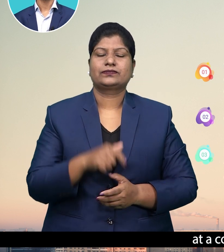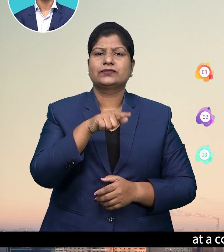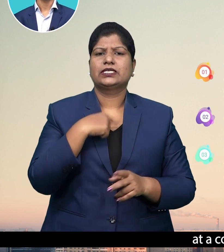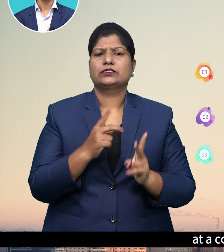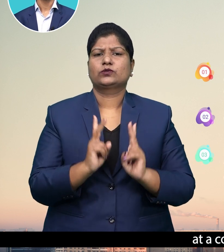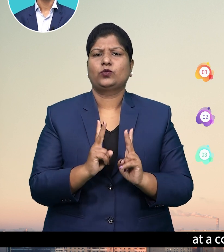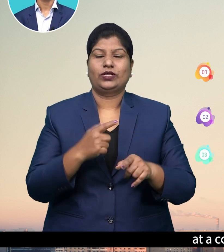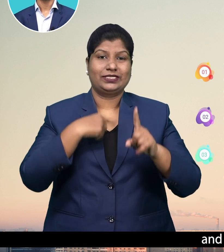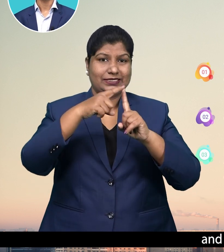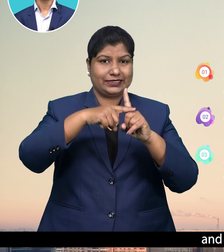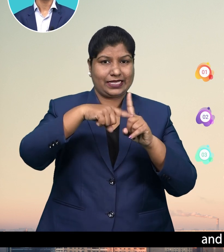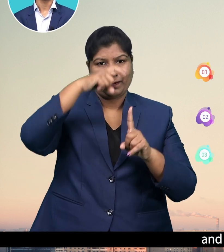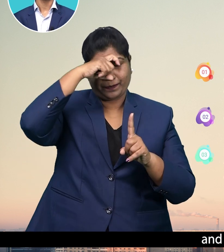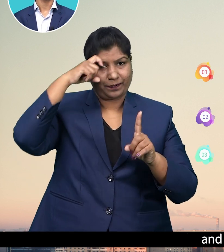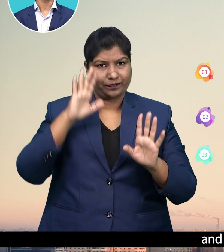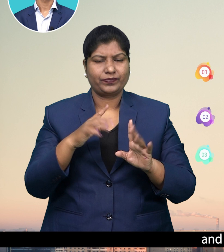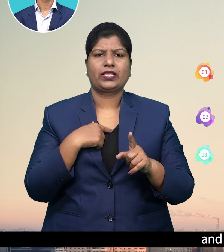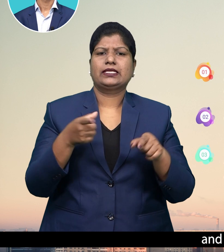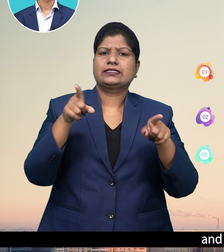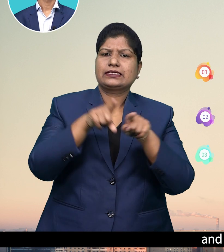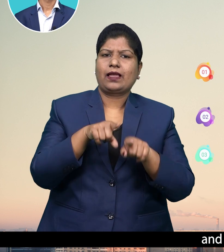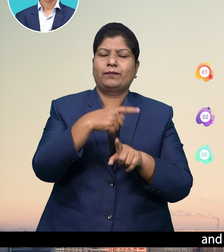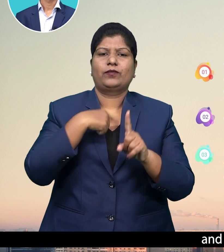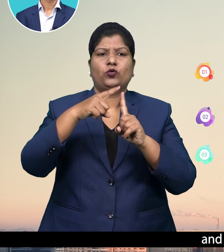constant temperature and constant pressure.